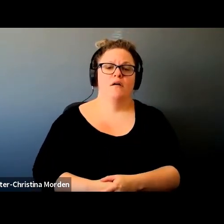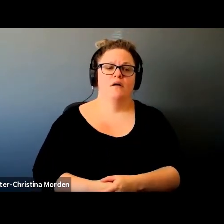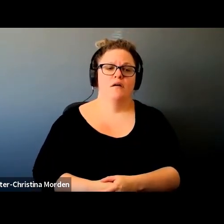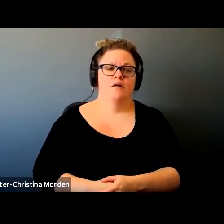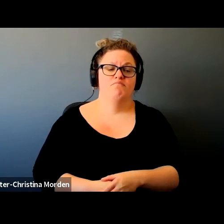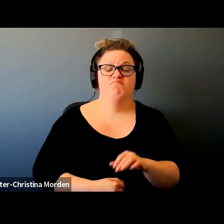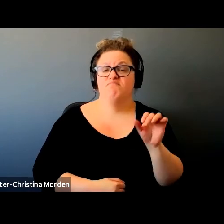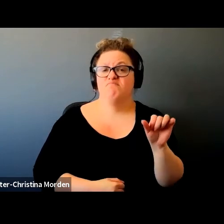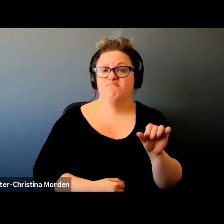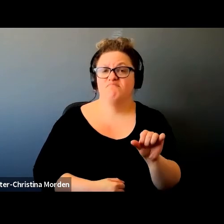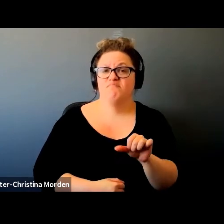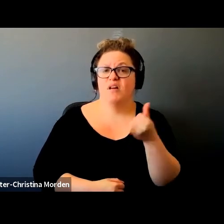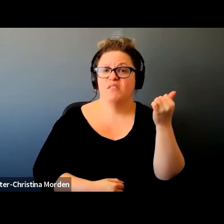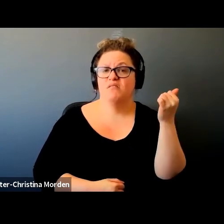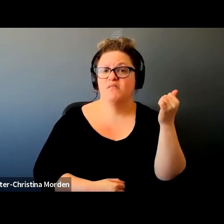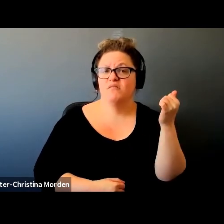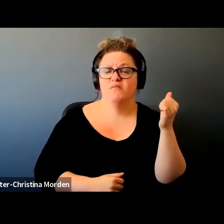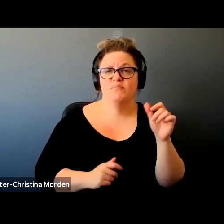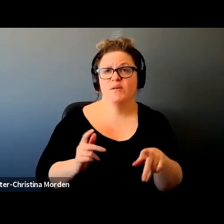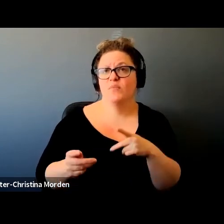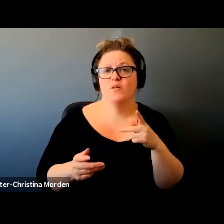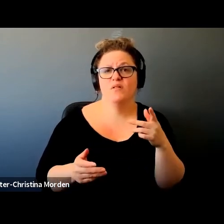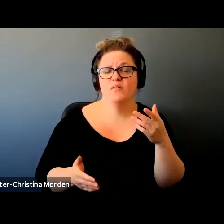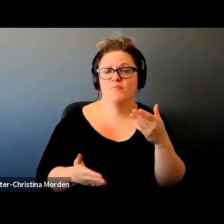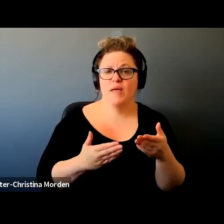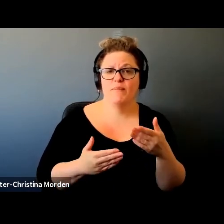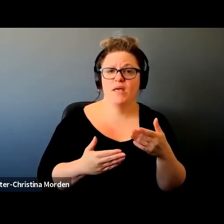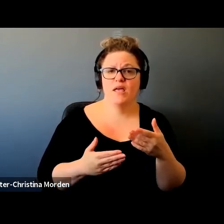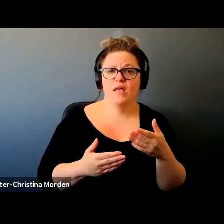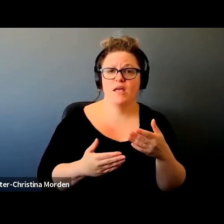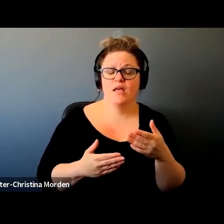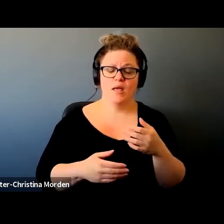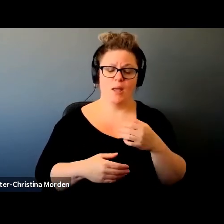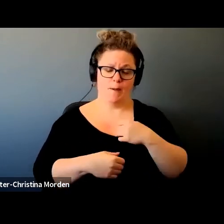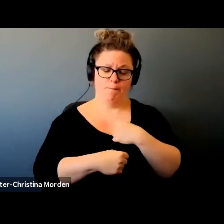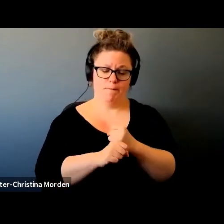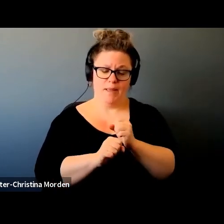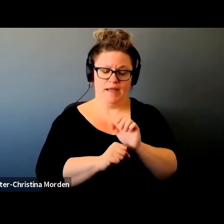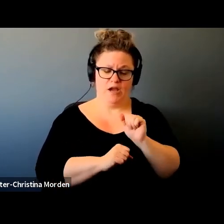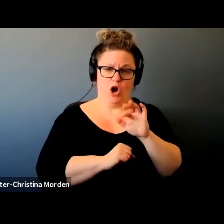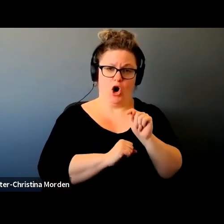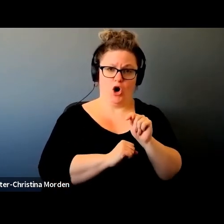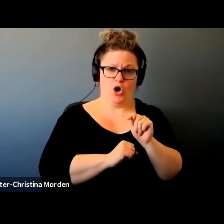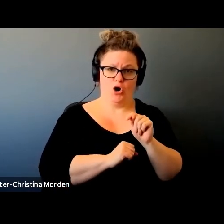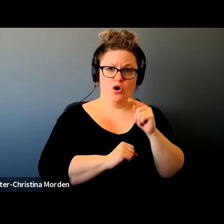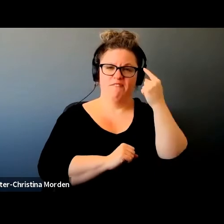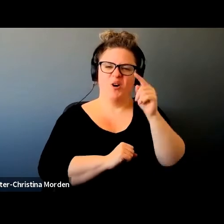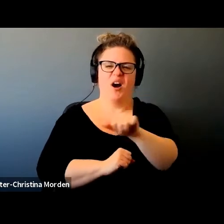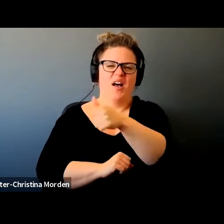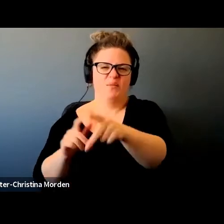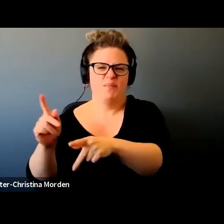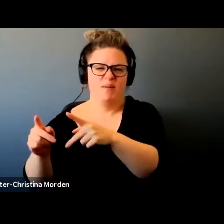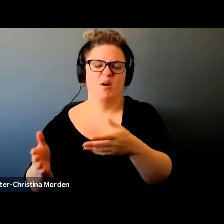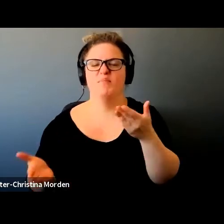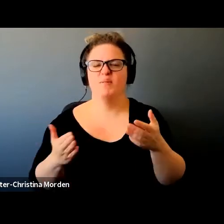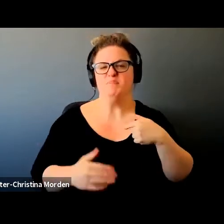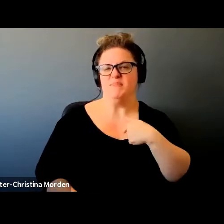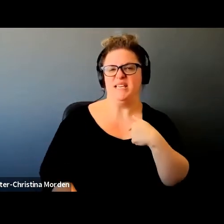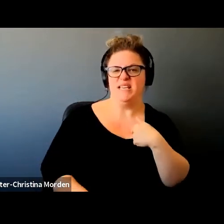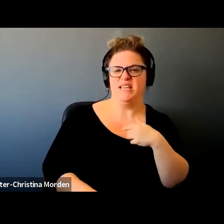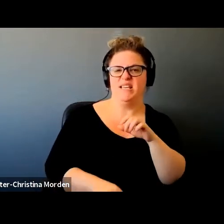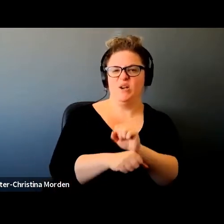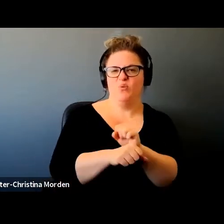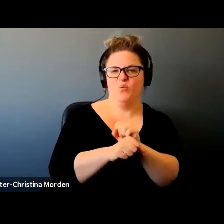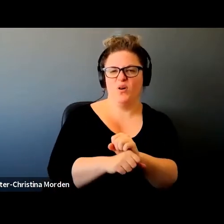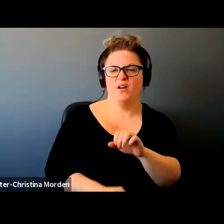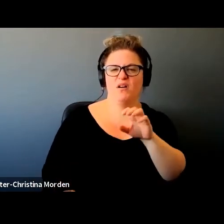Other people make art for other people. You're working within the industry. That's like me being a scenic artist, or it's people who might be stage